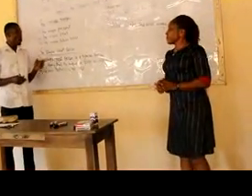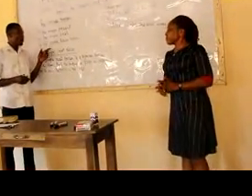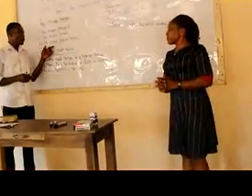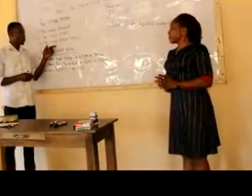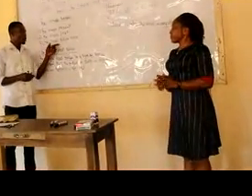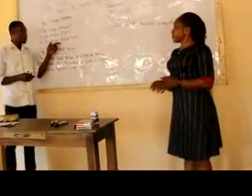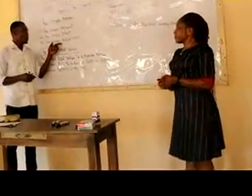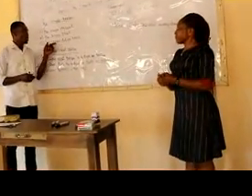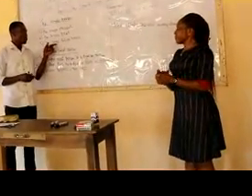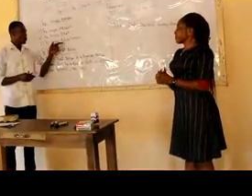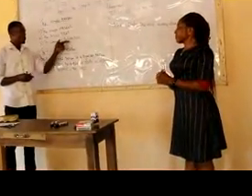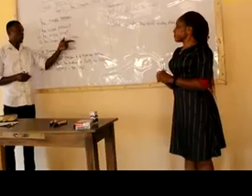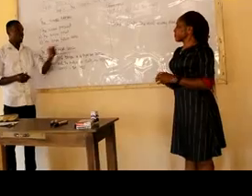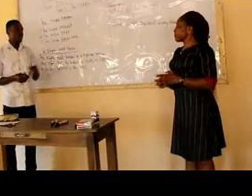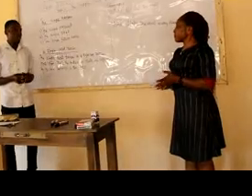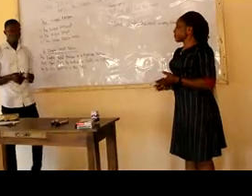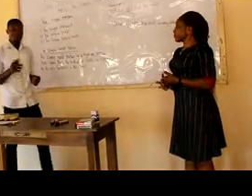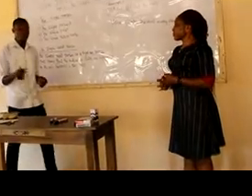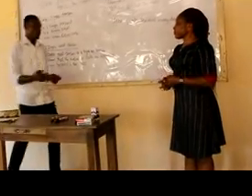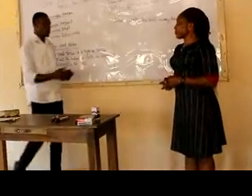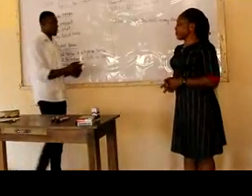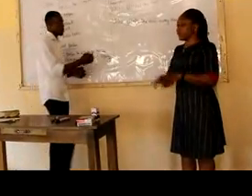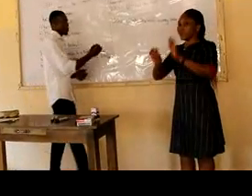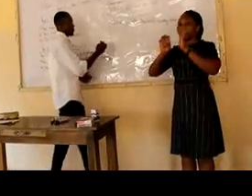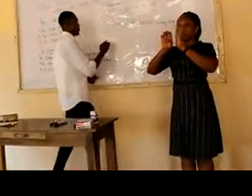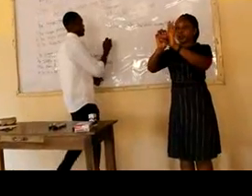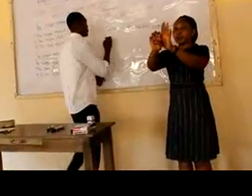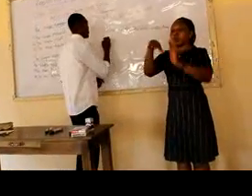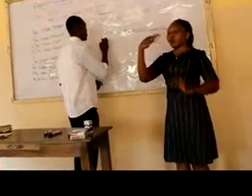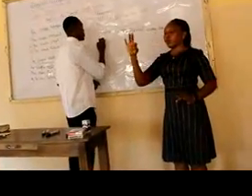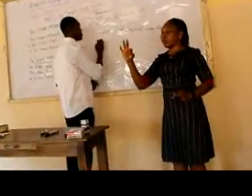that we call the simple future tense. Let me give you an example.